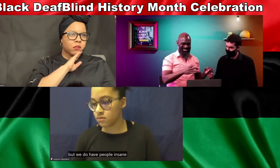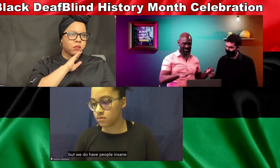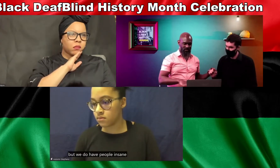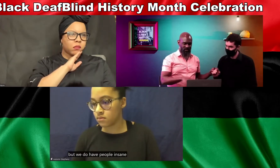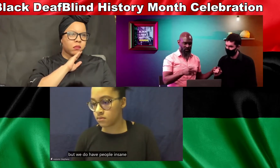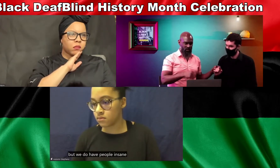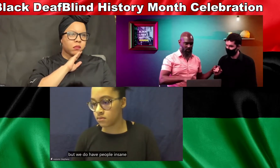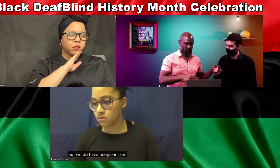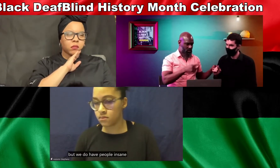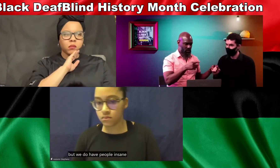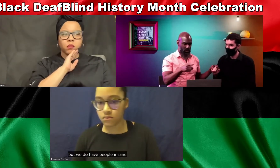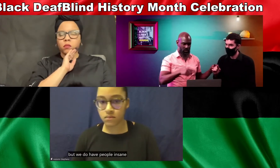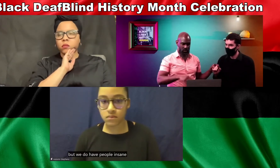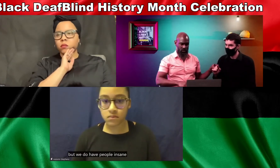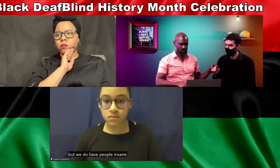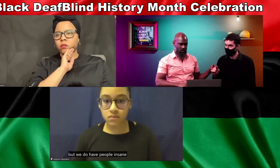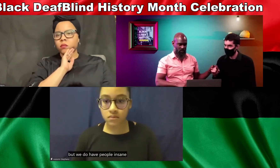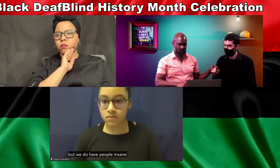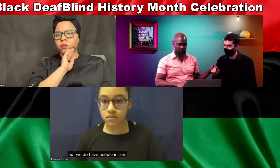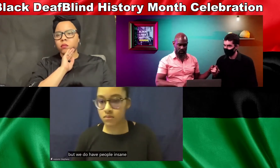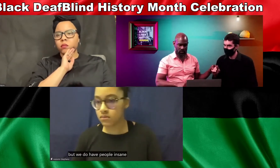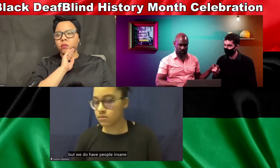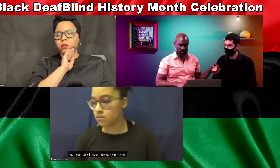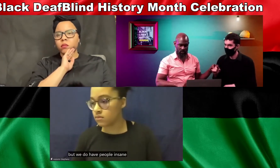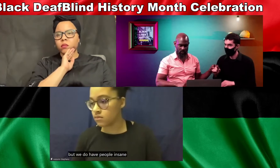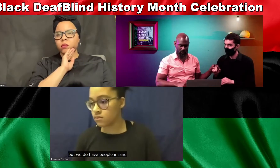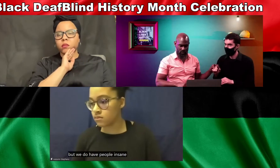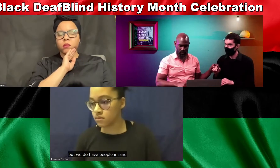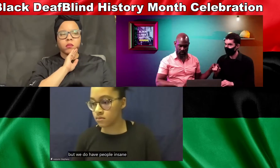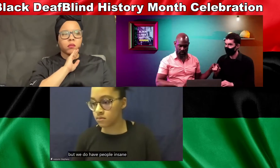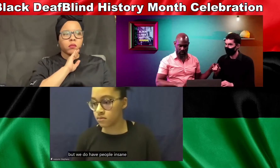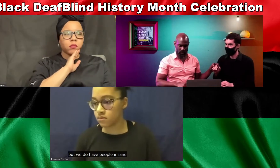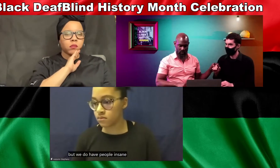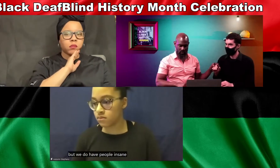looks like we're asking for the interpreters to go ahead and